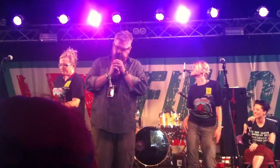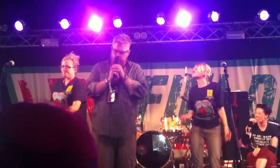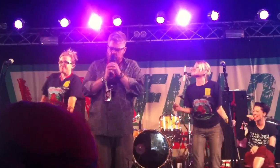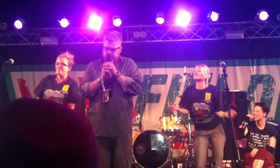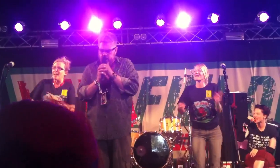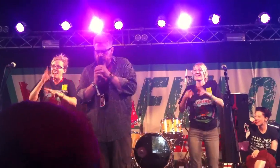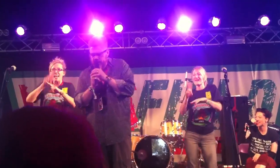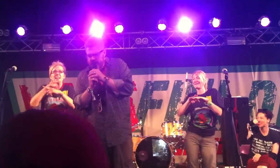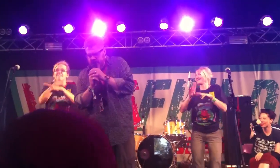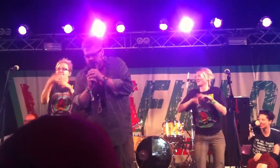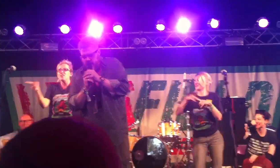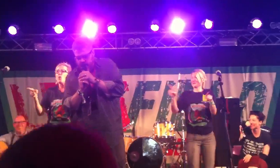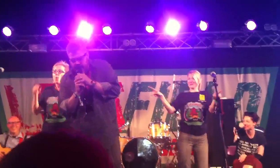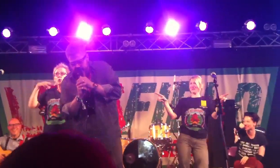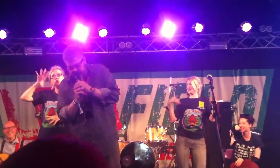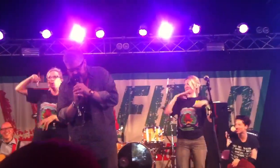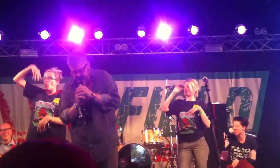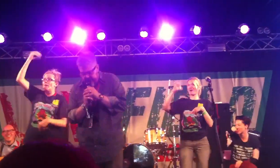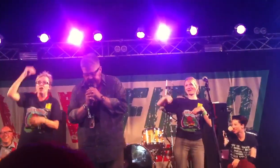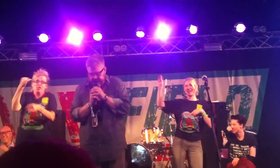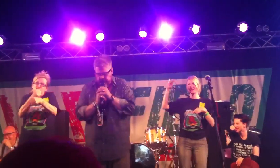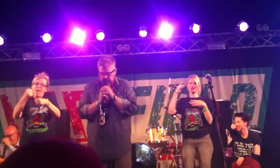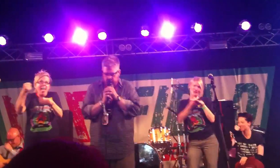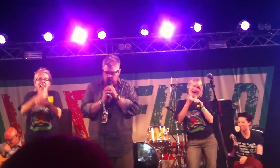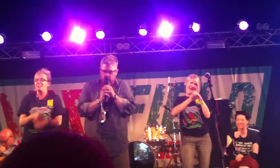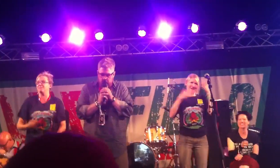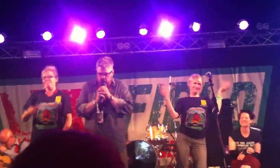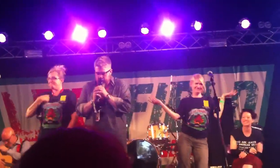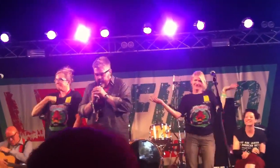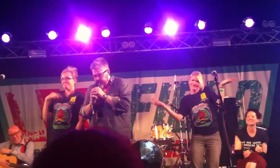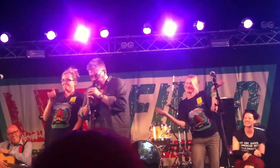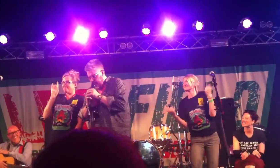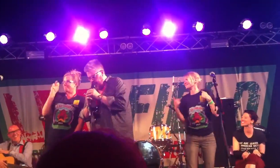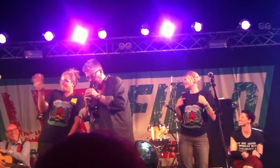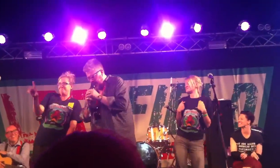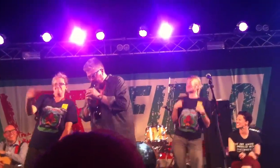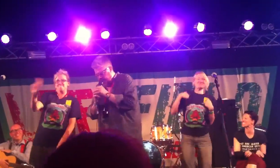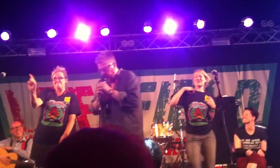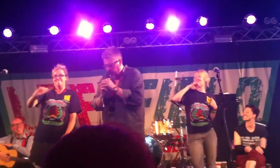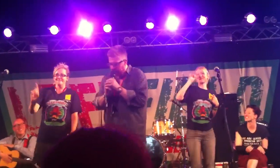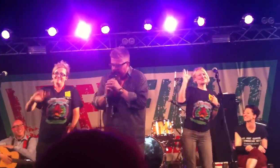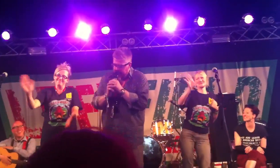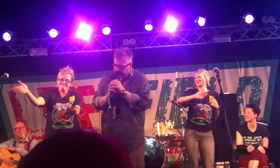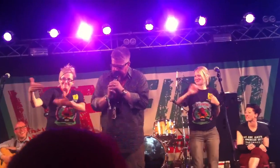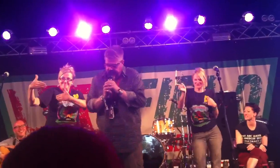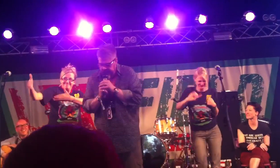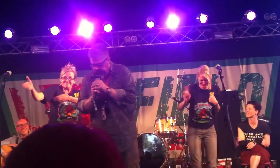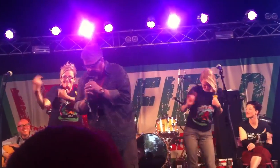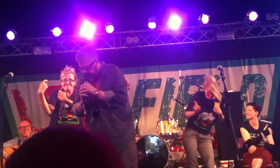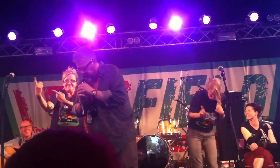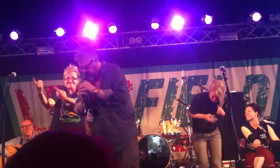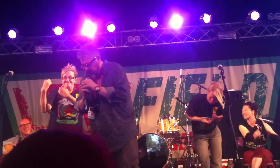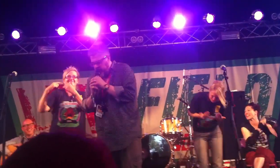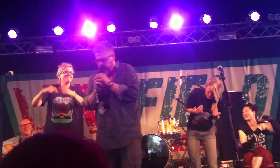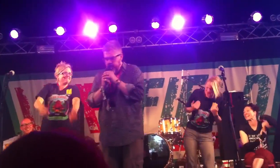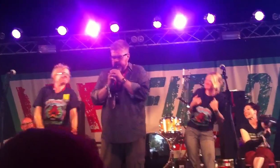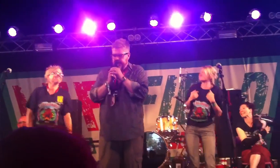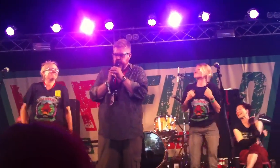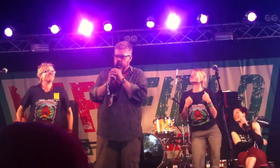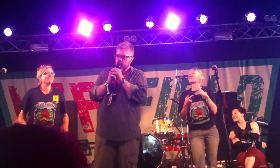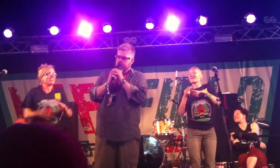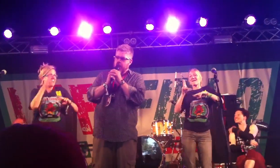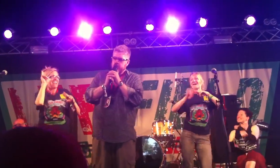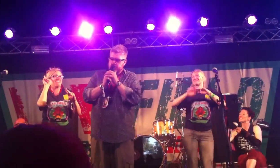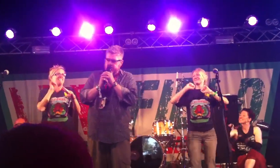And if your squirrel is grey, I won't turn it away.